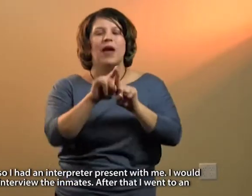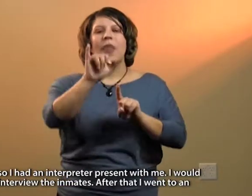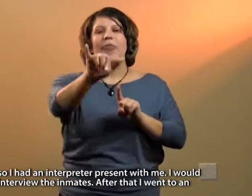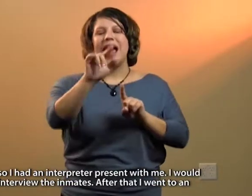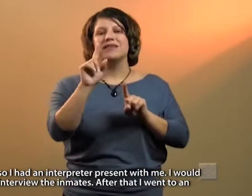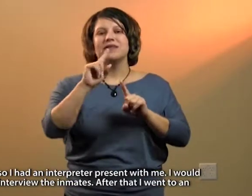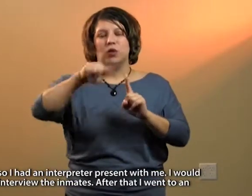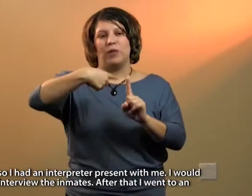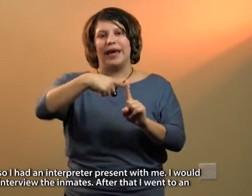me